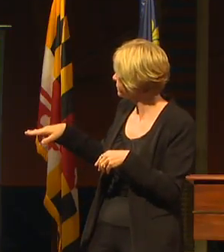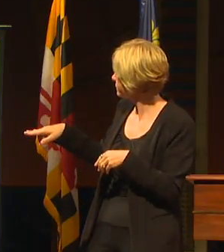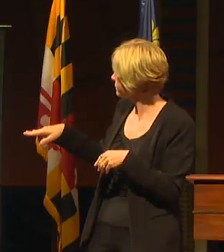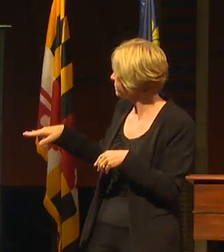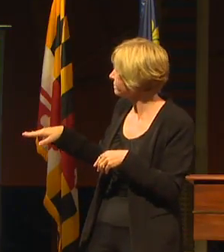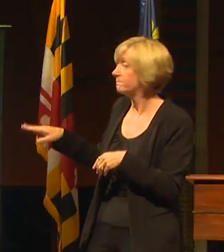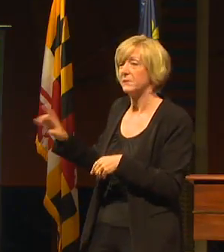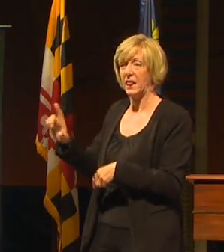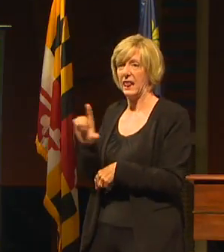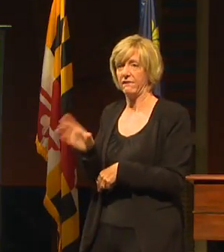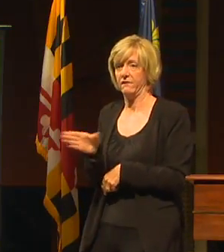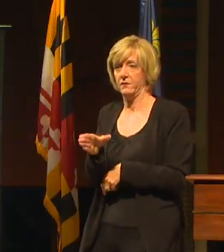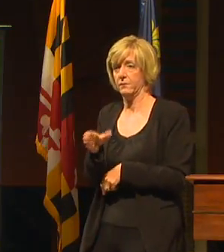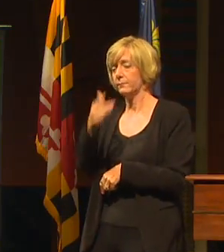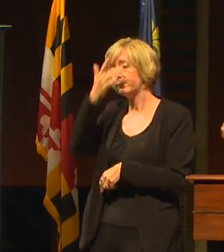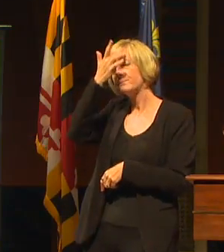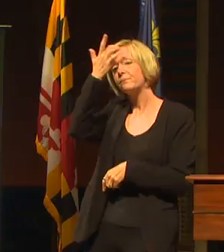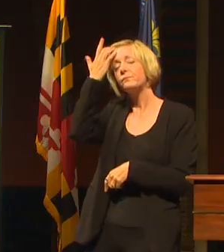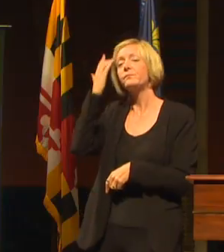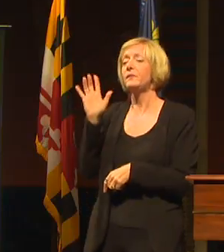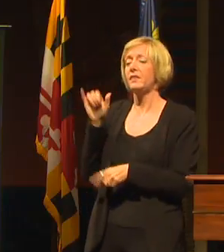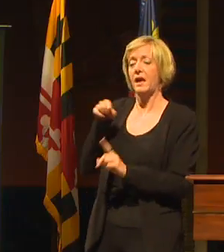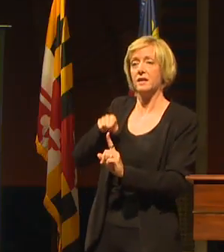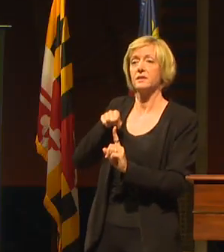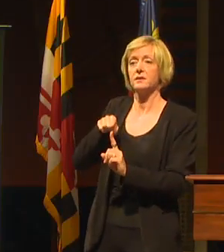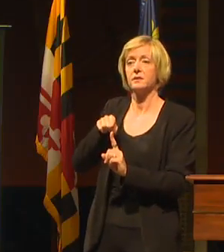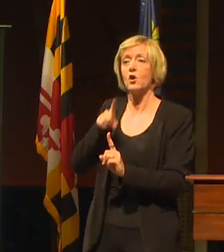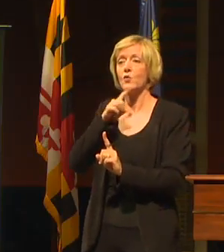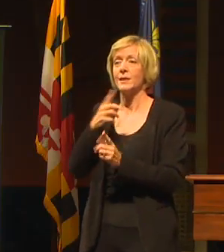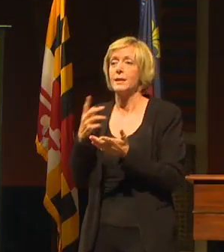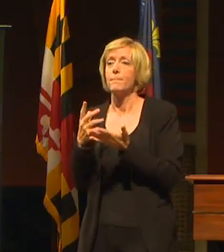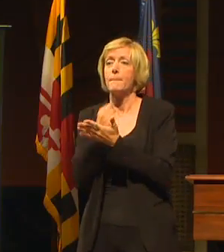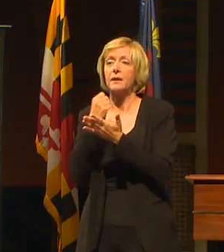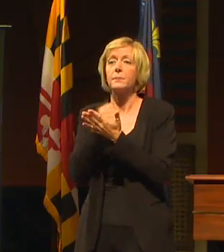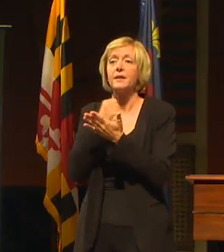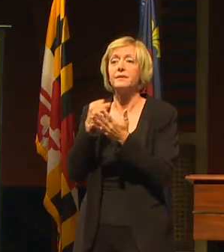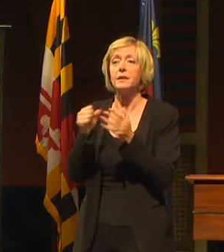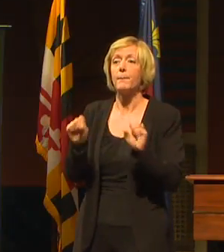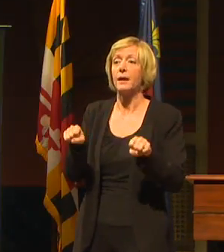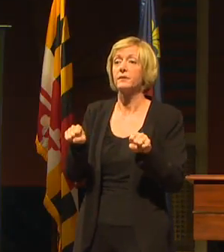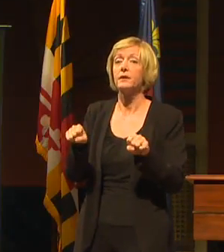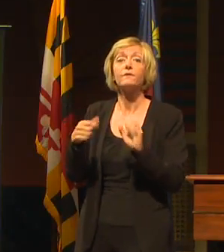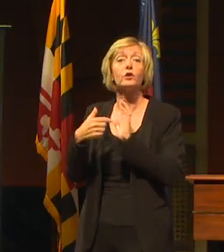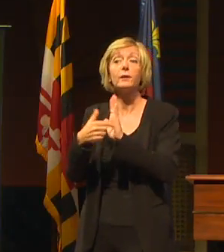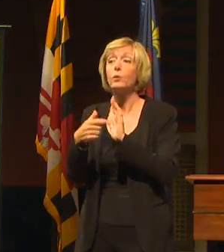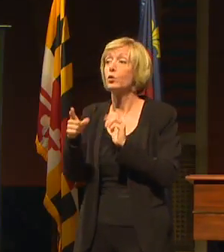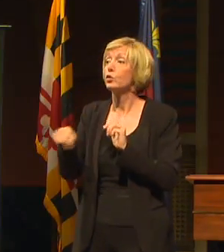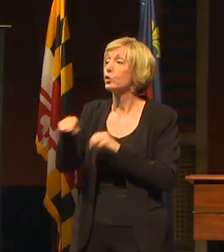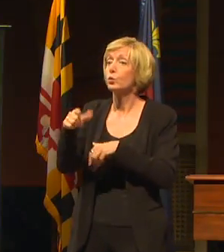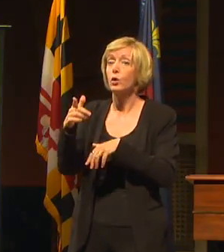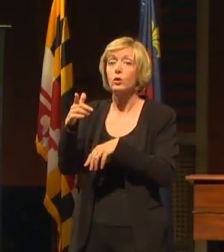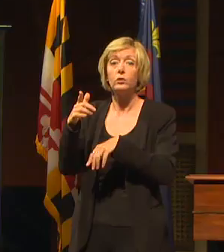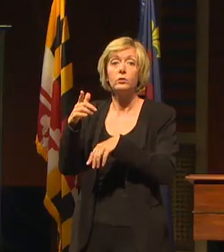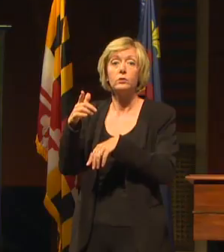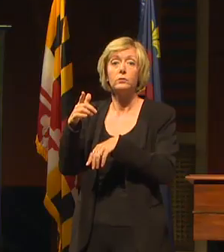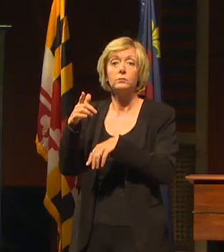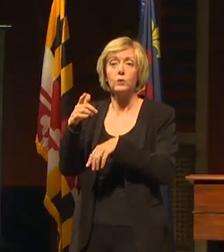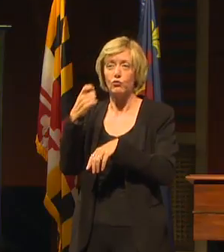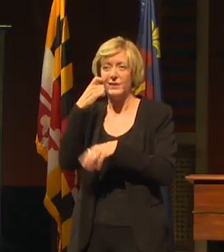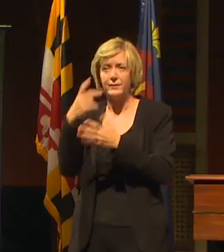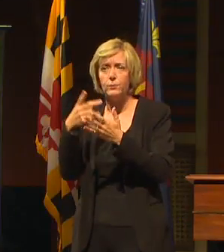lower left-hand corner, that's really taking the capacity and maximizing what's out there today. Very similar, anybody who's traveled the project